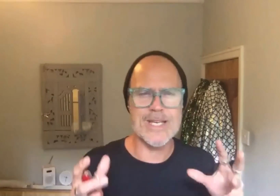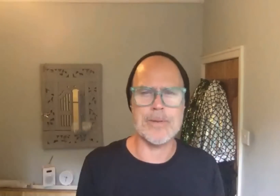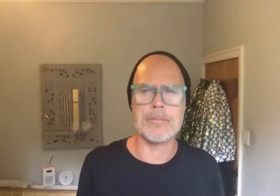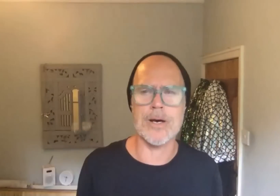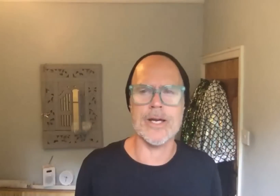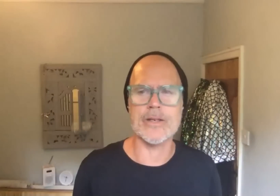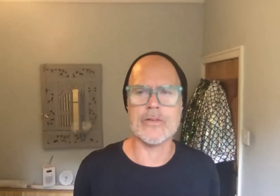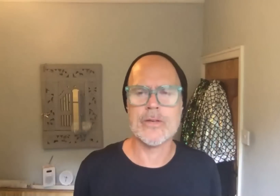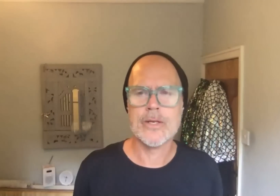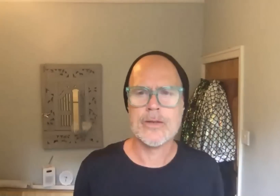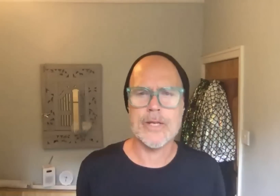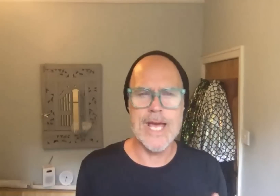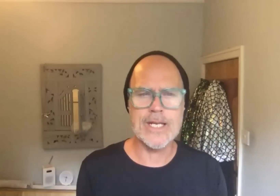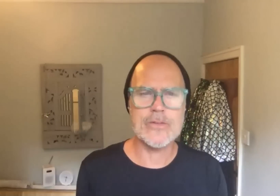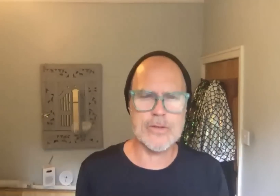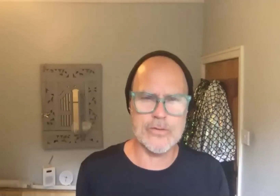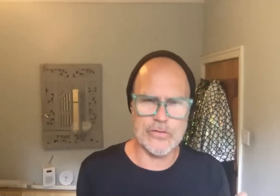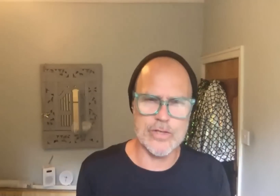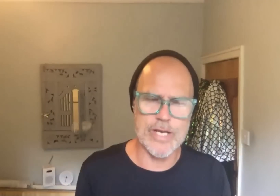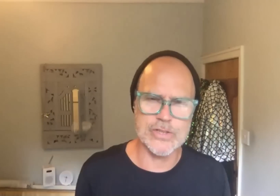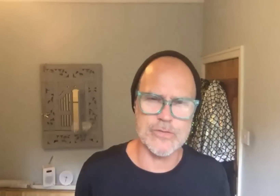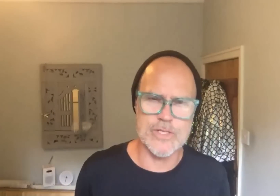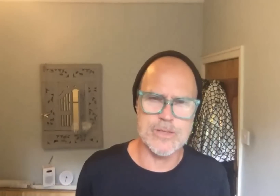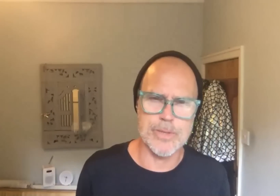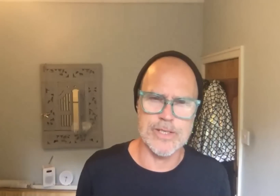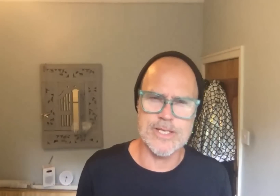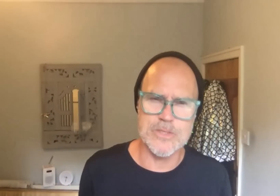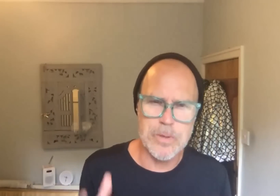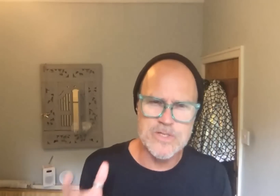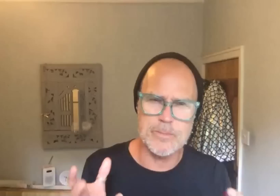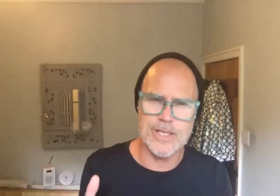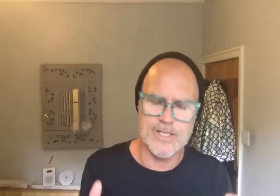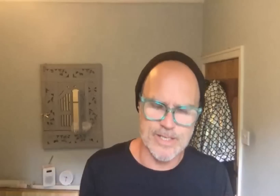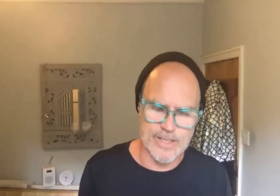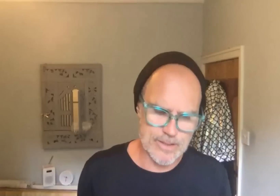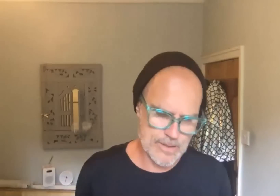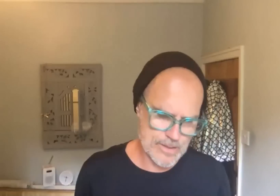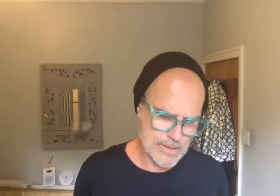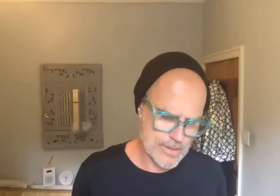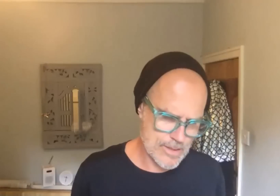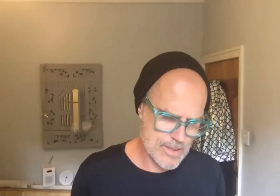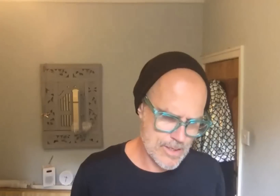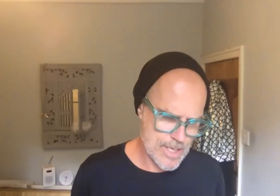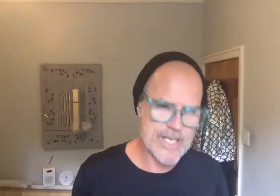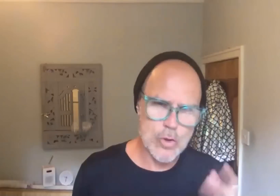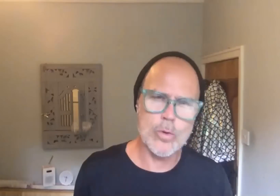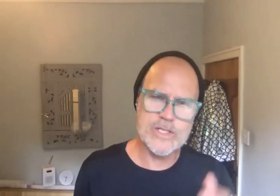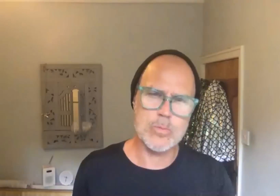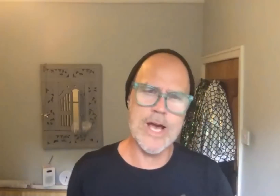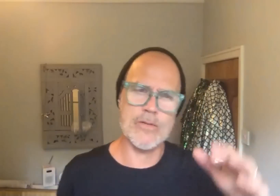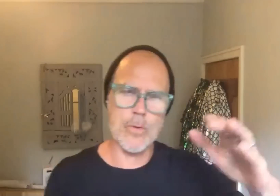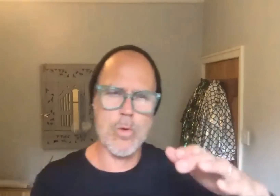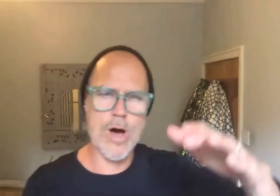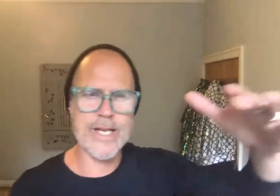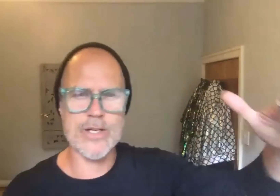always keep in mind that any consideration of disability as possibility is always